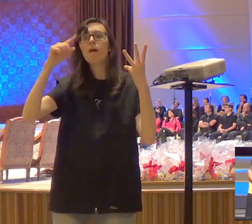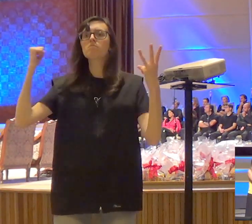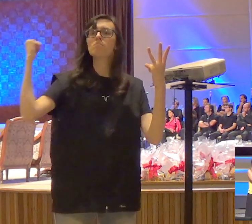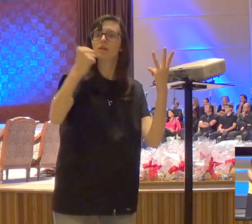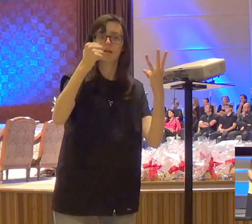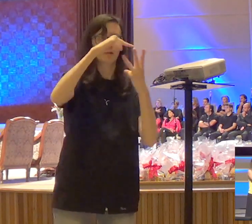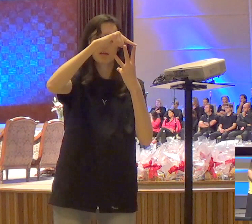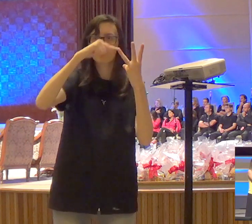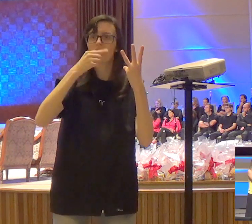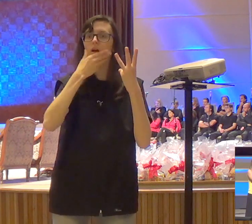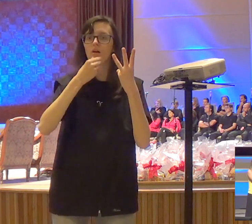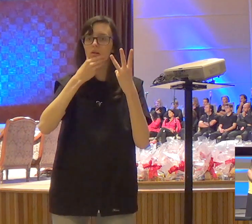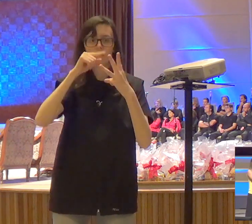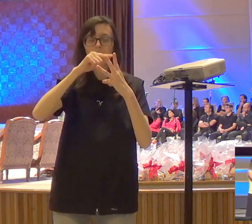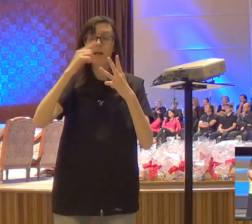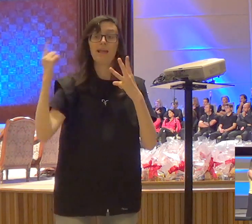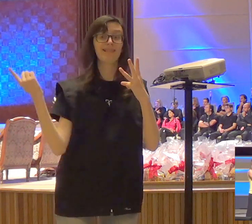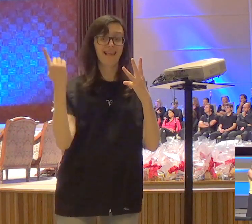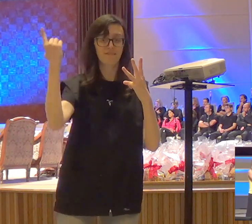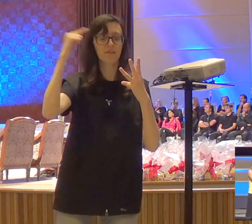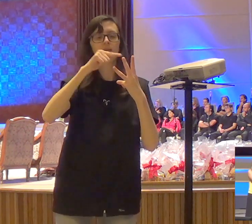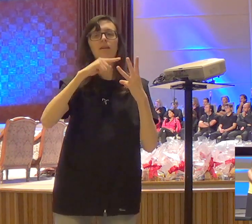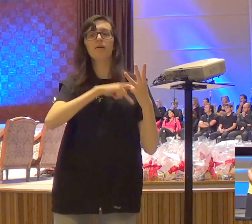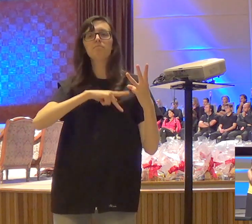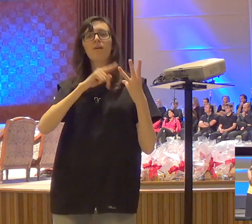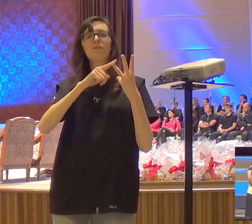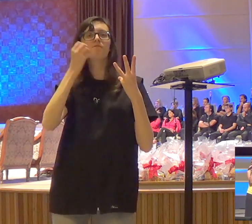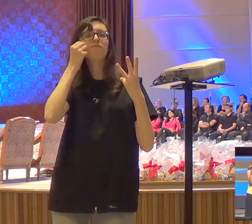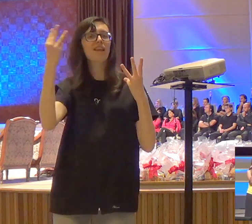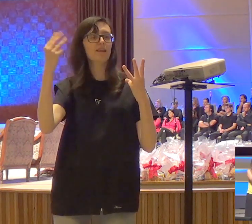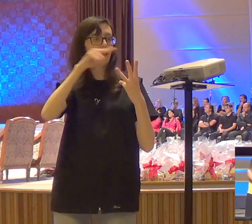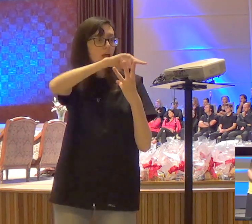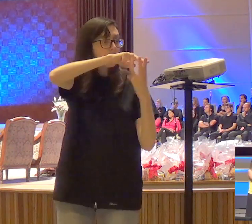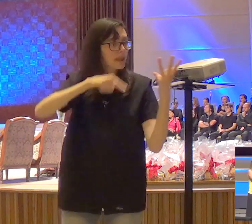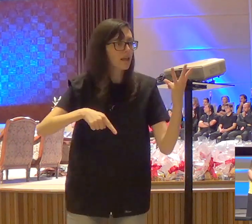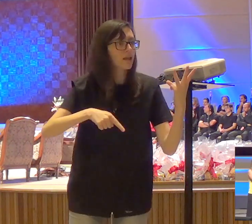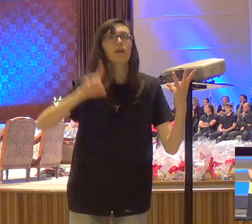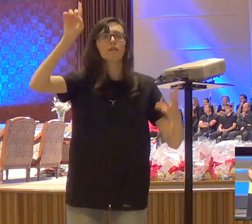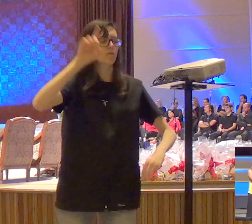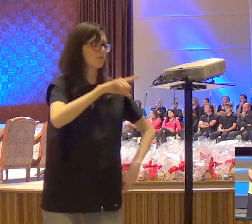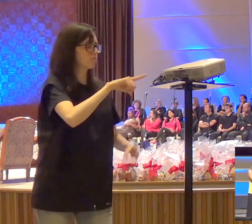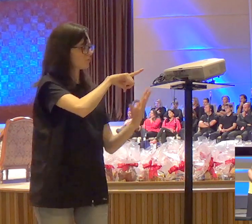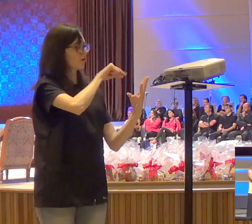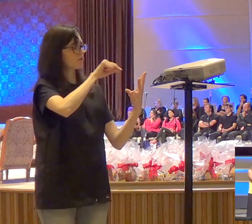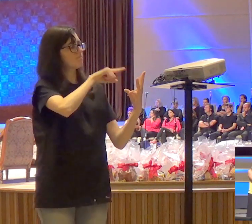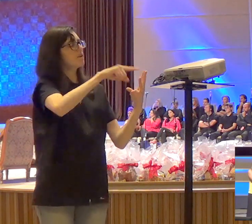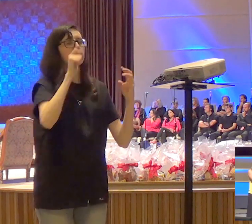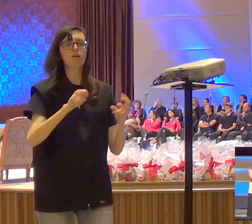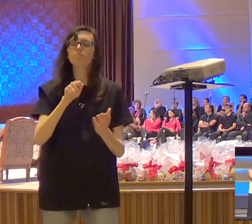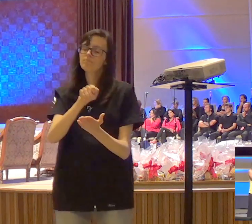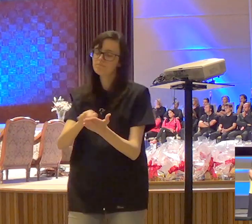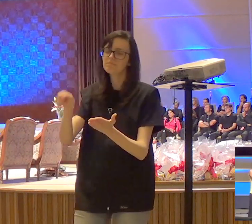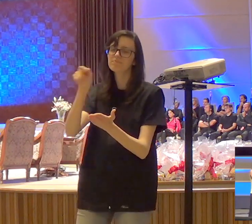assassinos. David, Paul, Davi, and Moses. Paulo e Moisés. Have you ever thought about that? Você já tinha parado para pensar sobre isso?